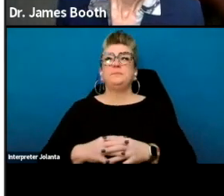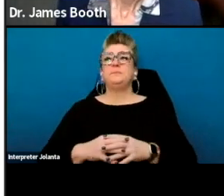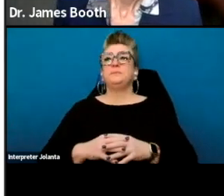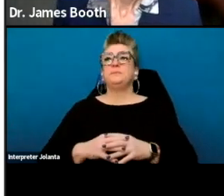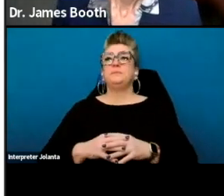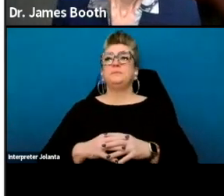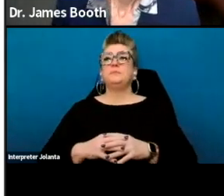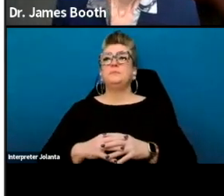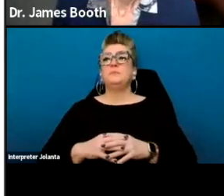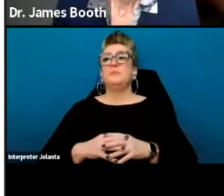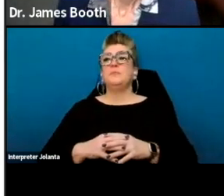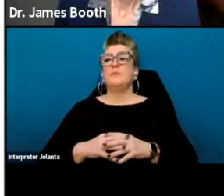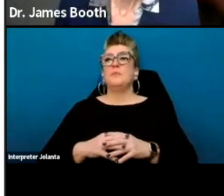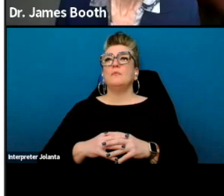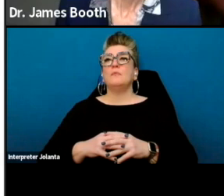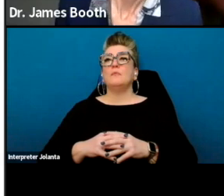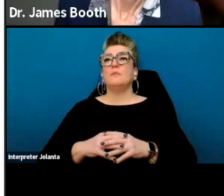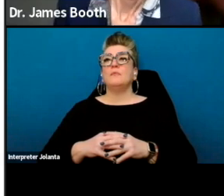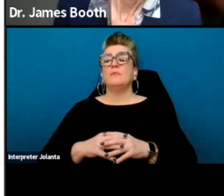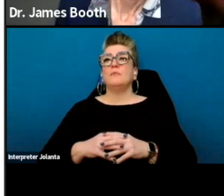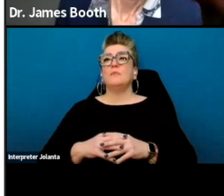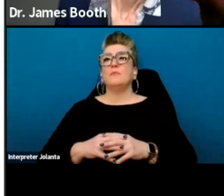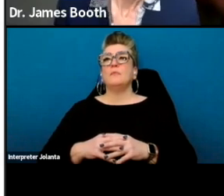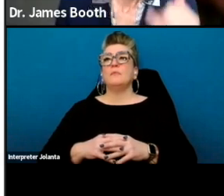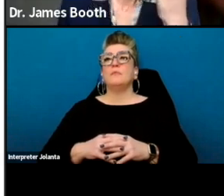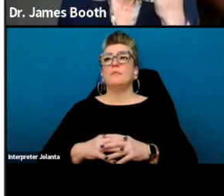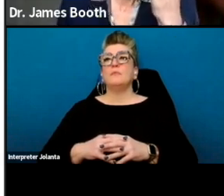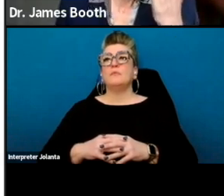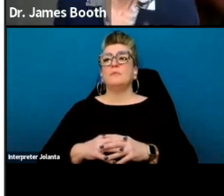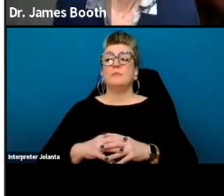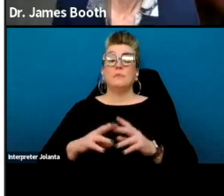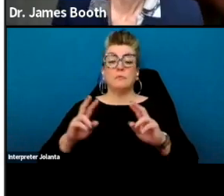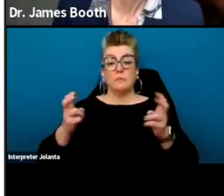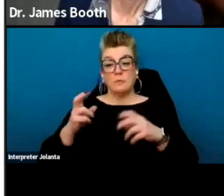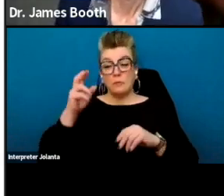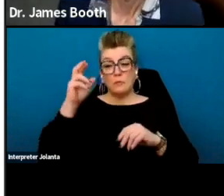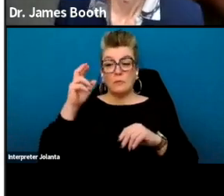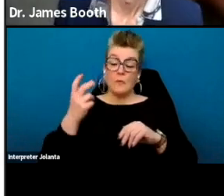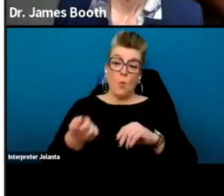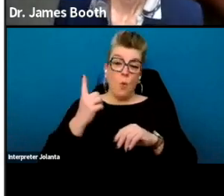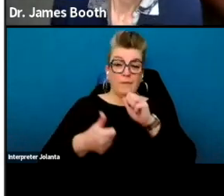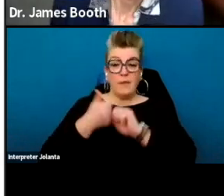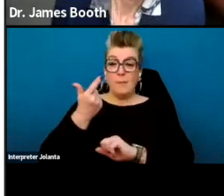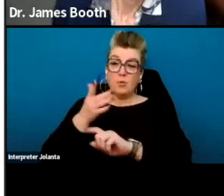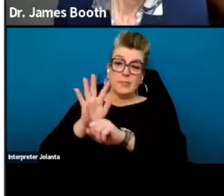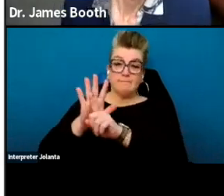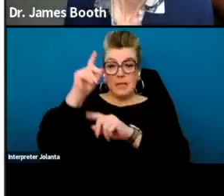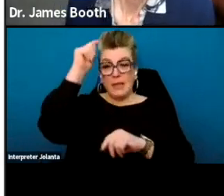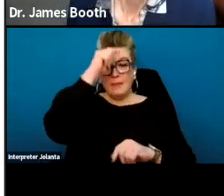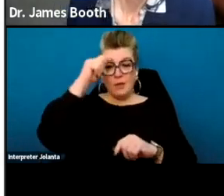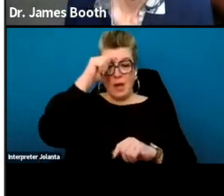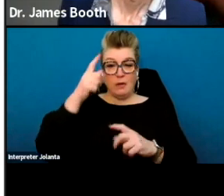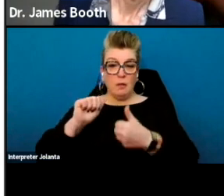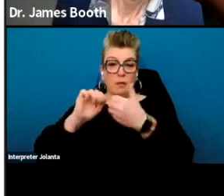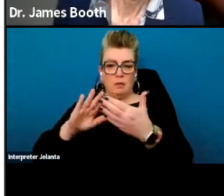So one of the main kind of theoretical approaches that we use to kind of conceptualize